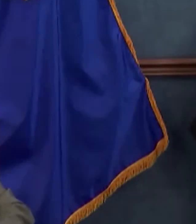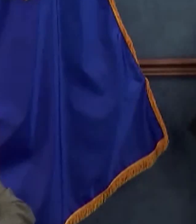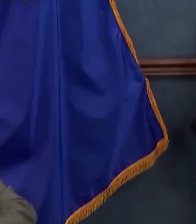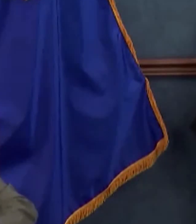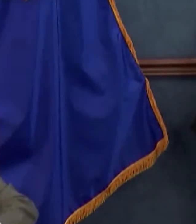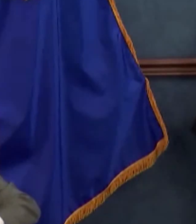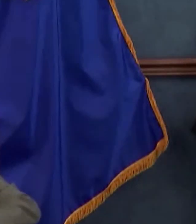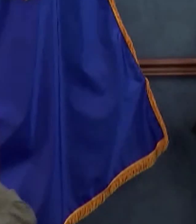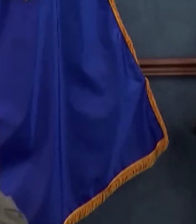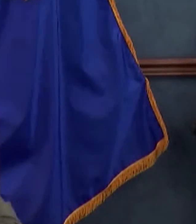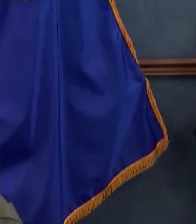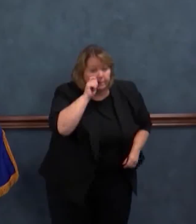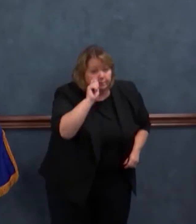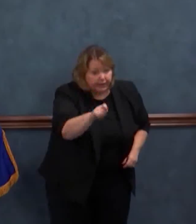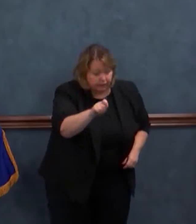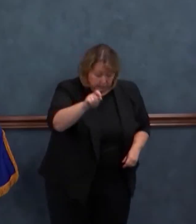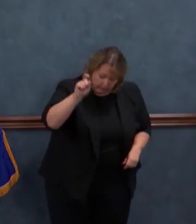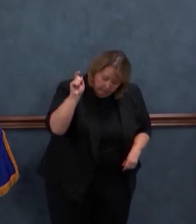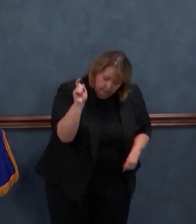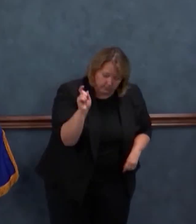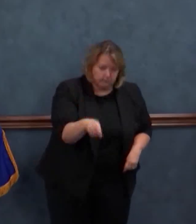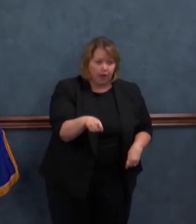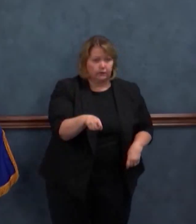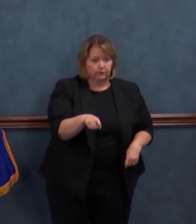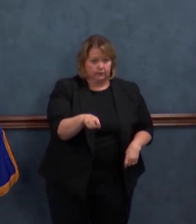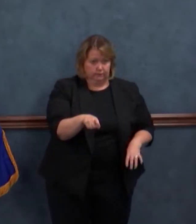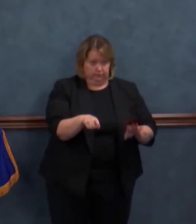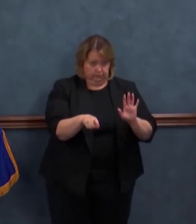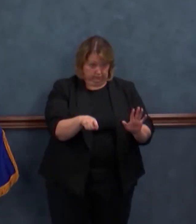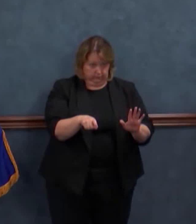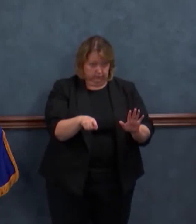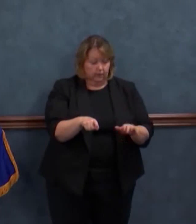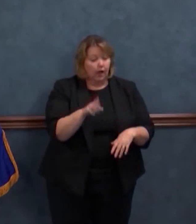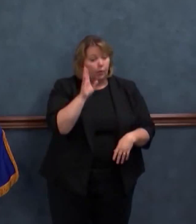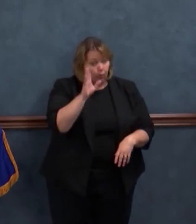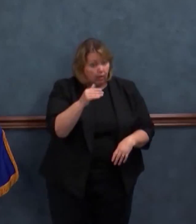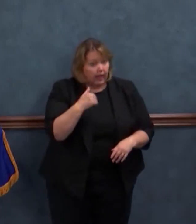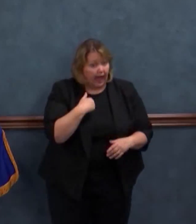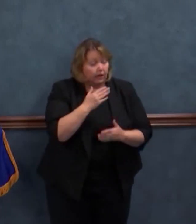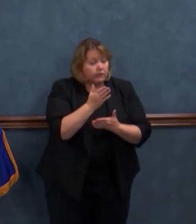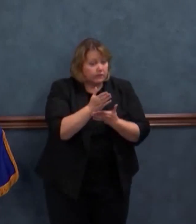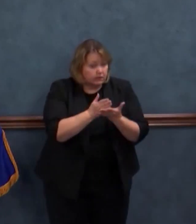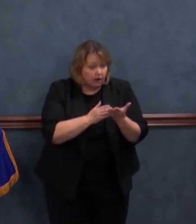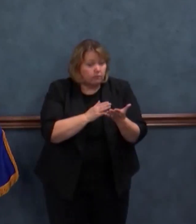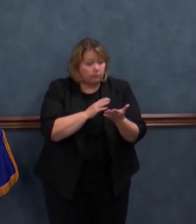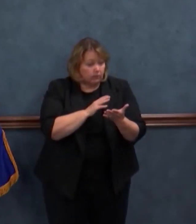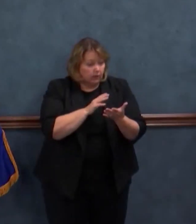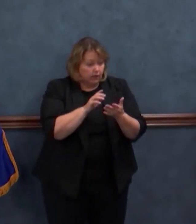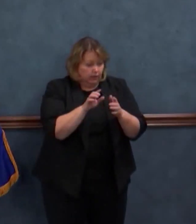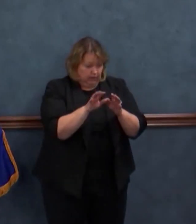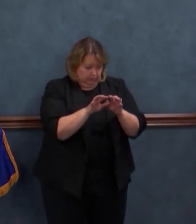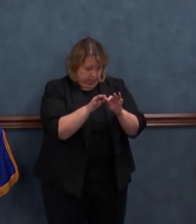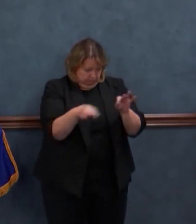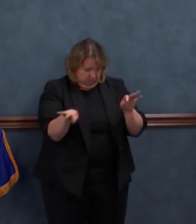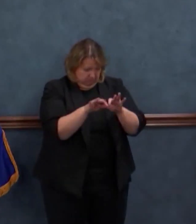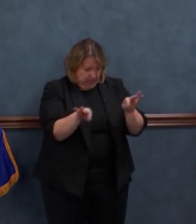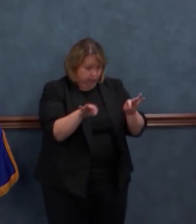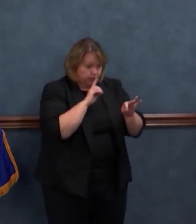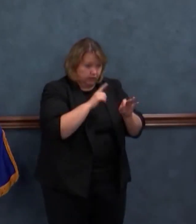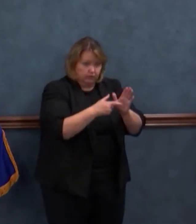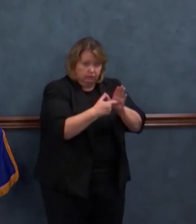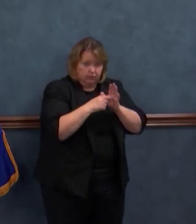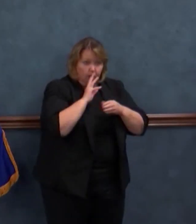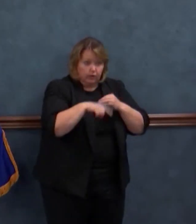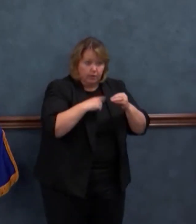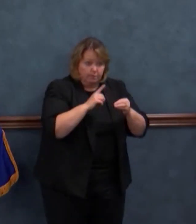enforcement language is necessary. However, ideally, there won't be any criminal civil sanctions for individuals.